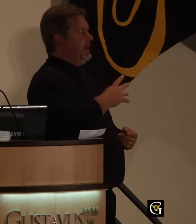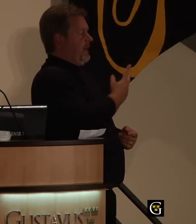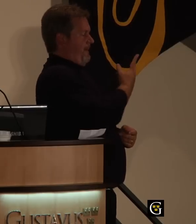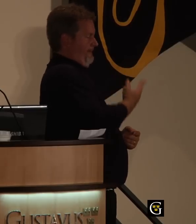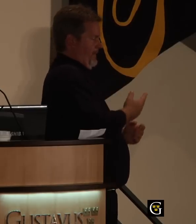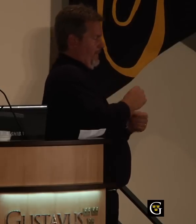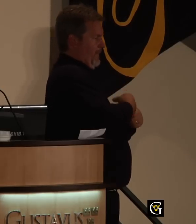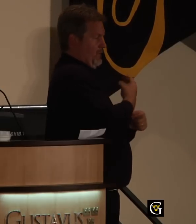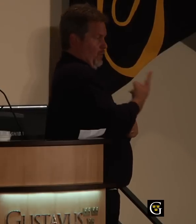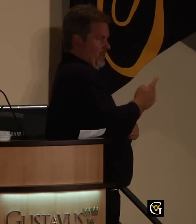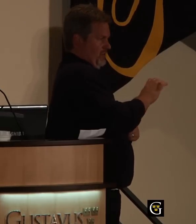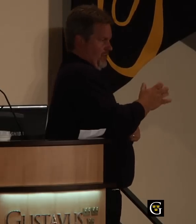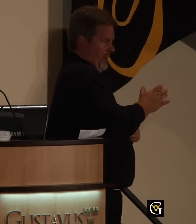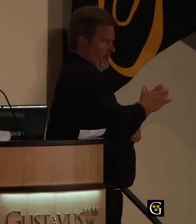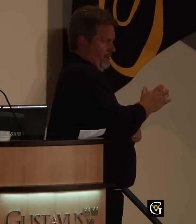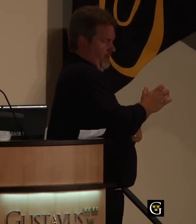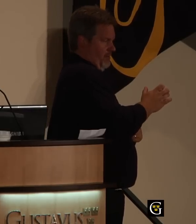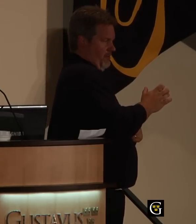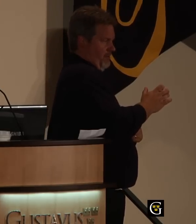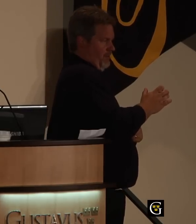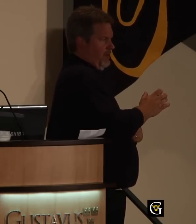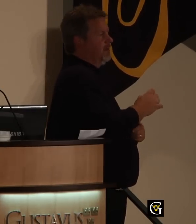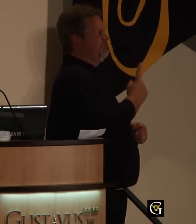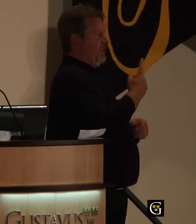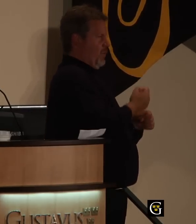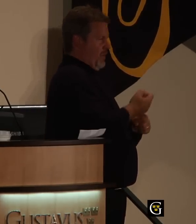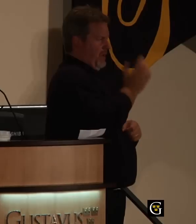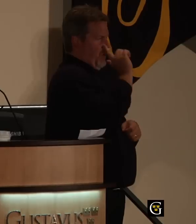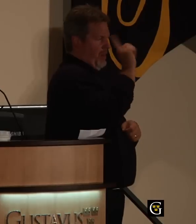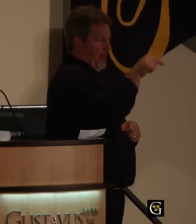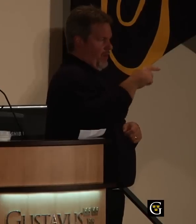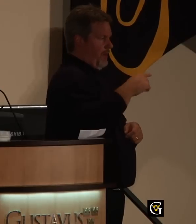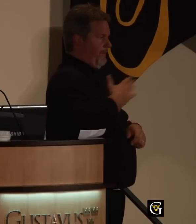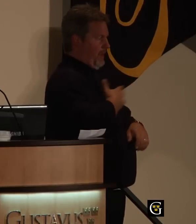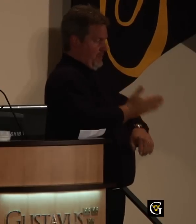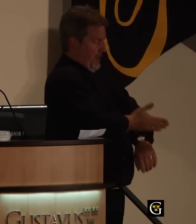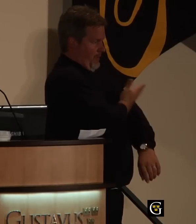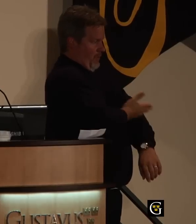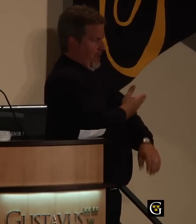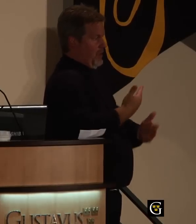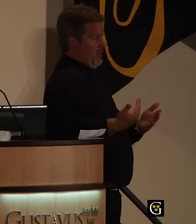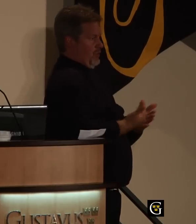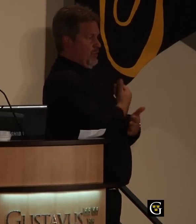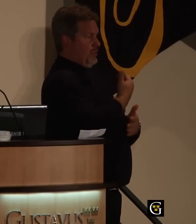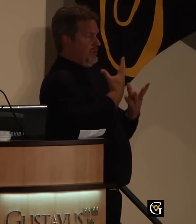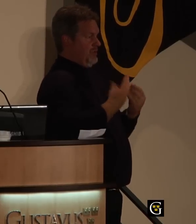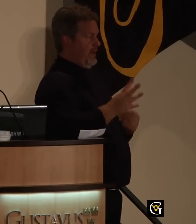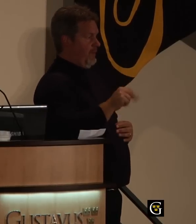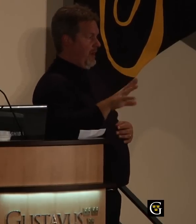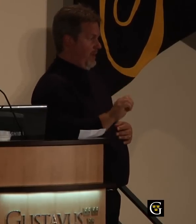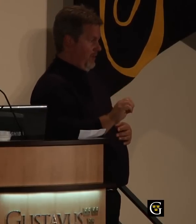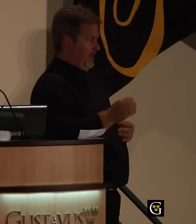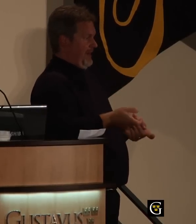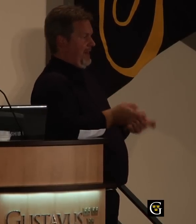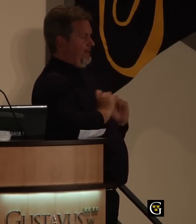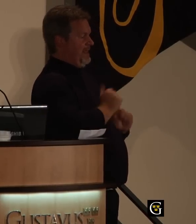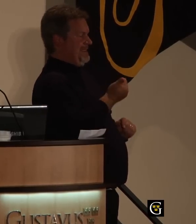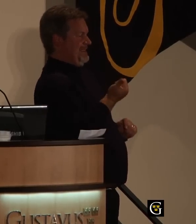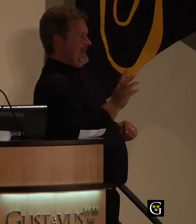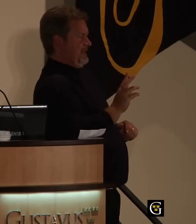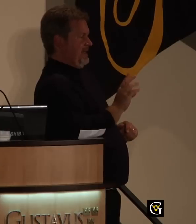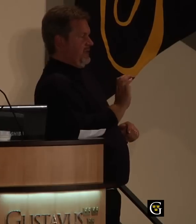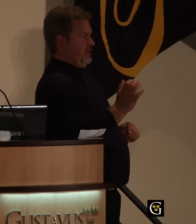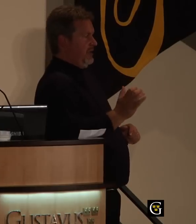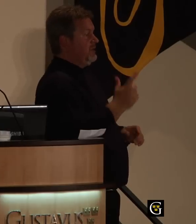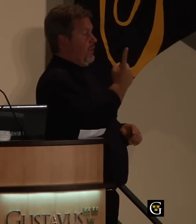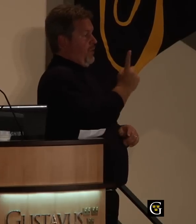for complicated reasons. About a year later, I was upgraded to new software that gave me 16 channels, one channel